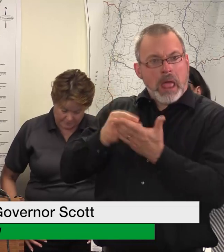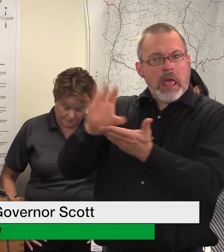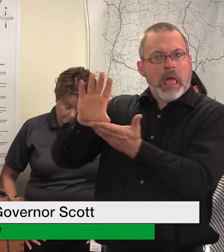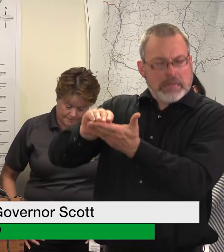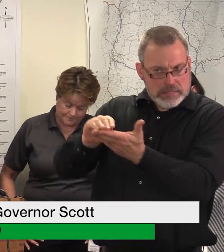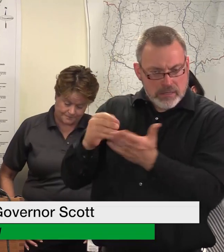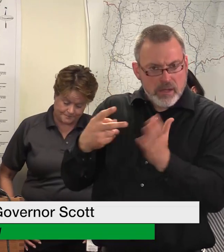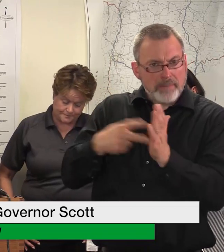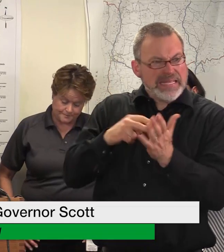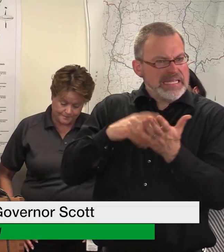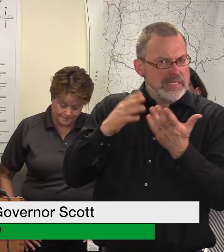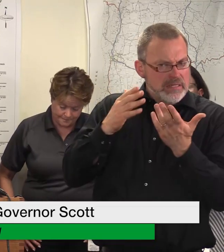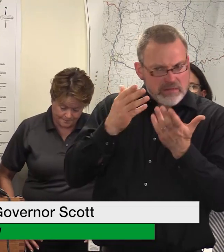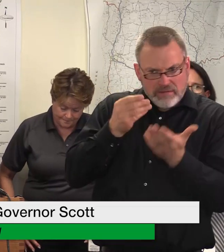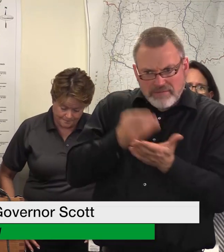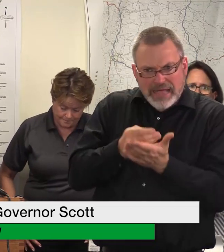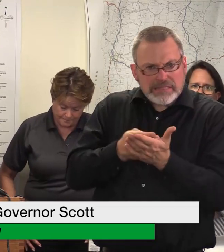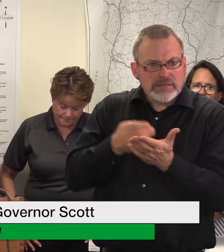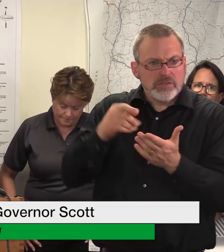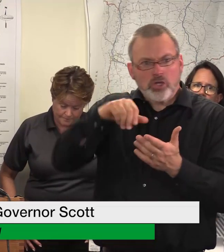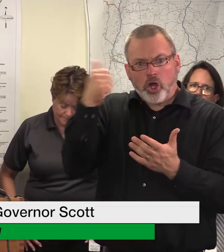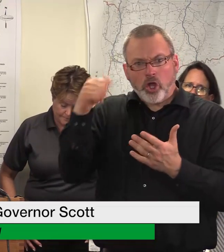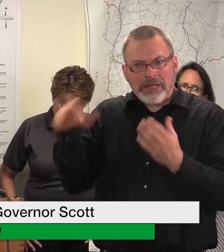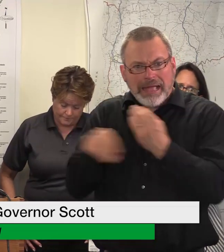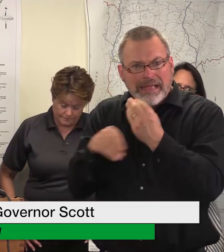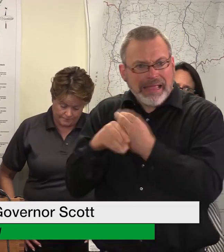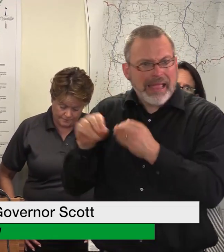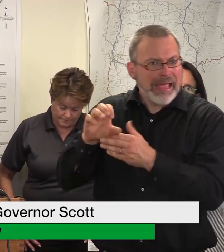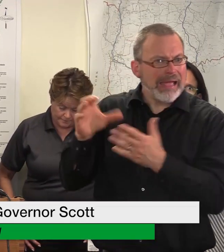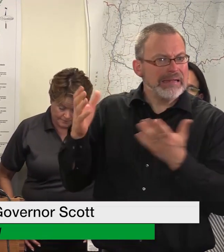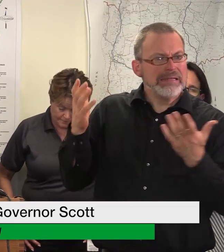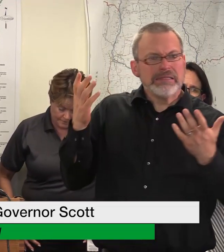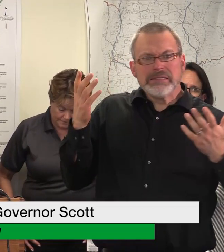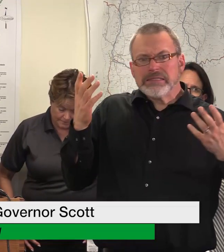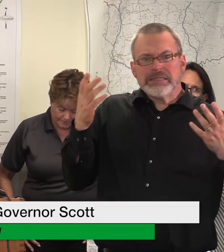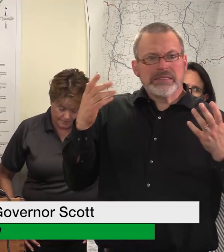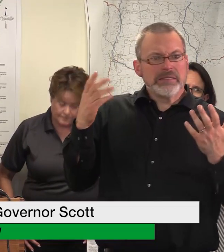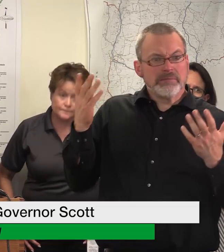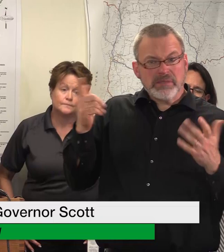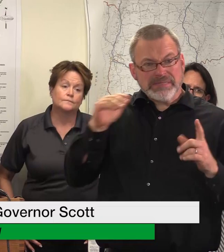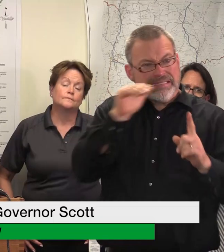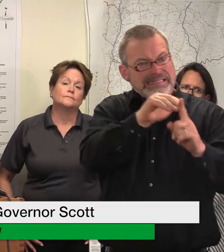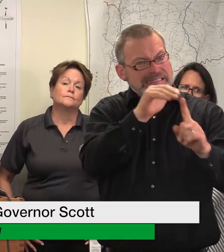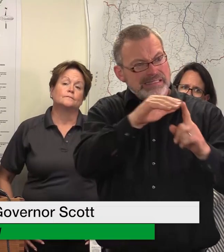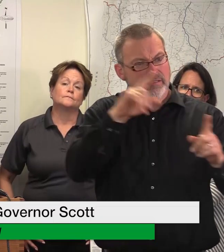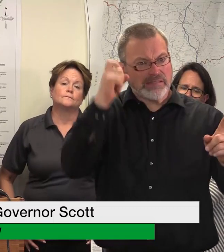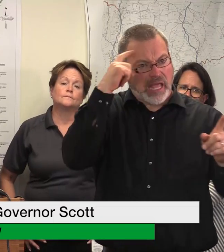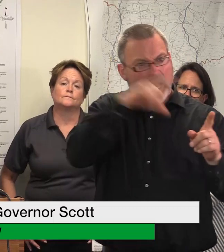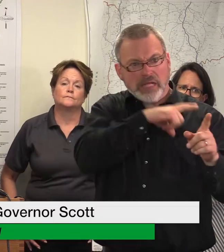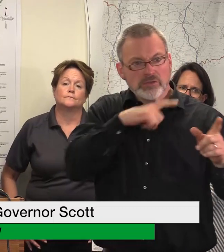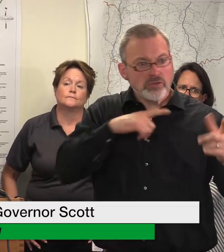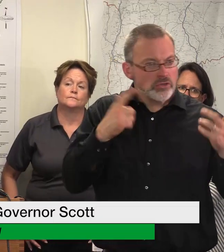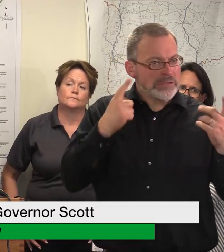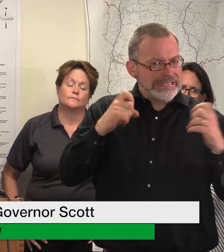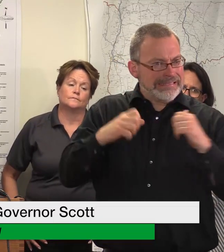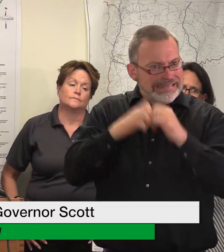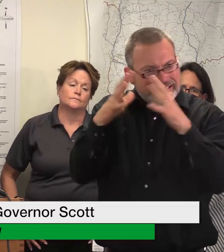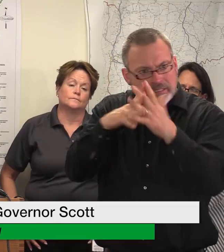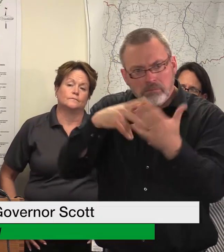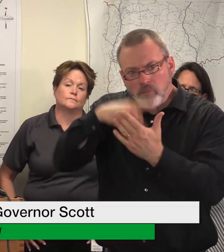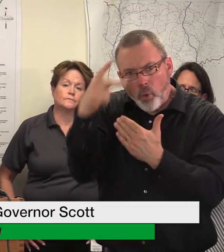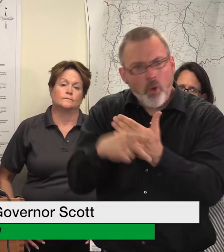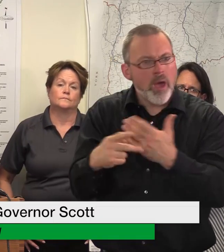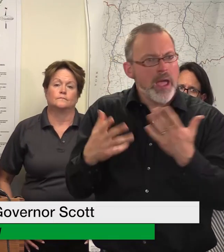I'm wondering if it's on the table to say to the legislature, we know you wanted to start this program